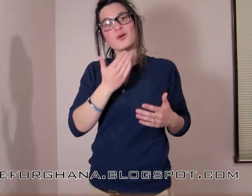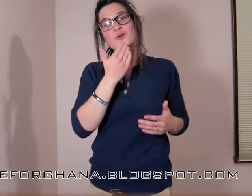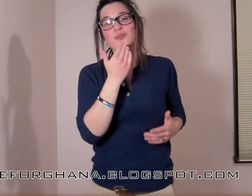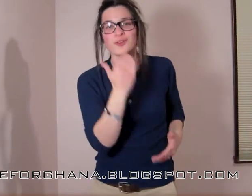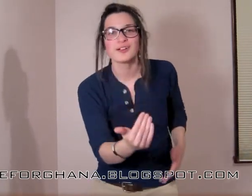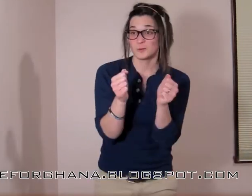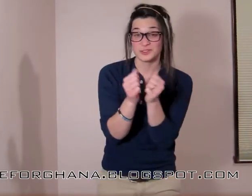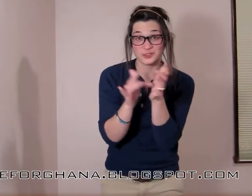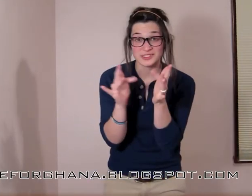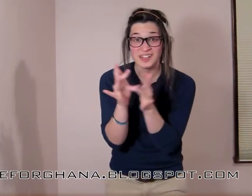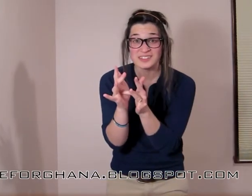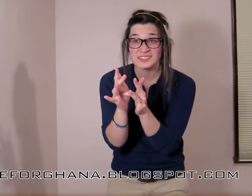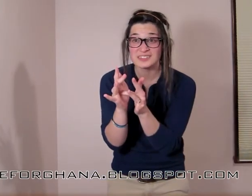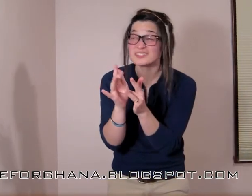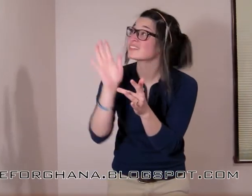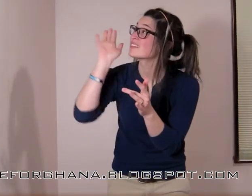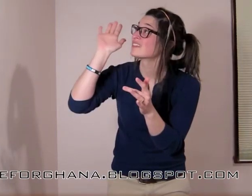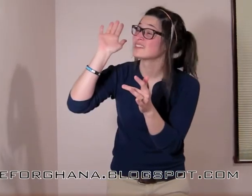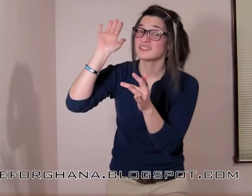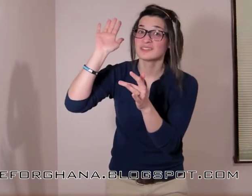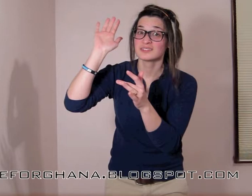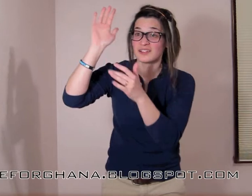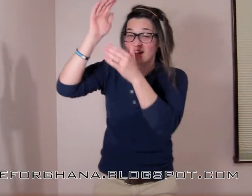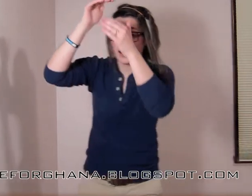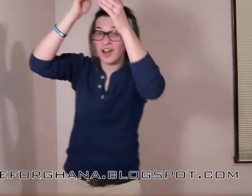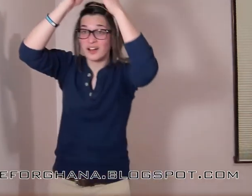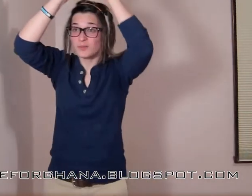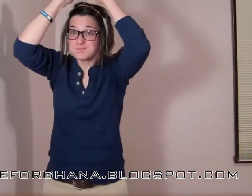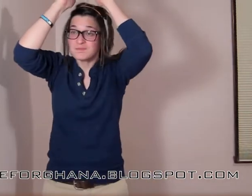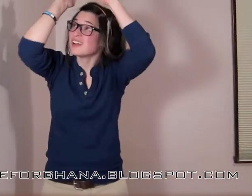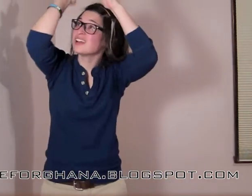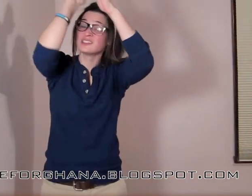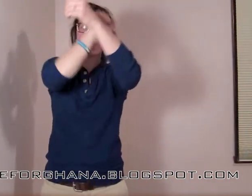is for good. With Jesus, I'm under His authority.